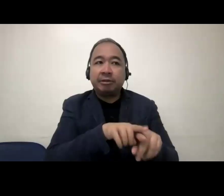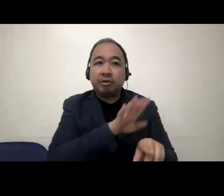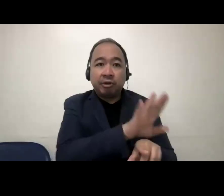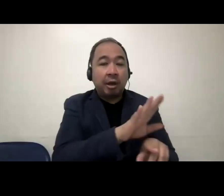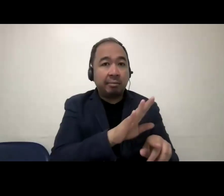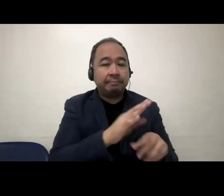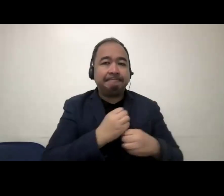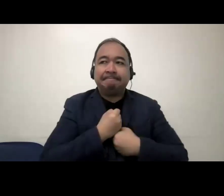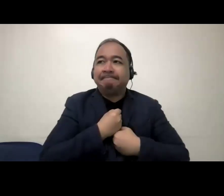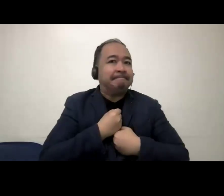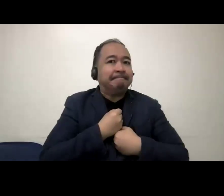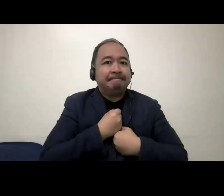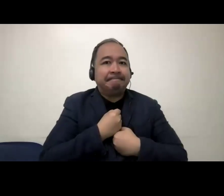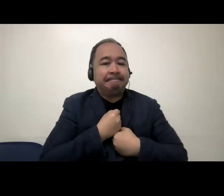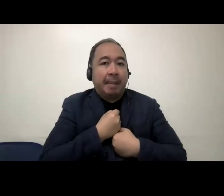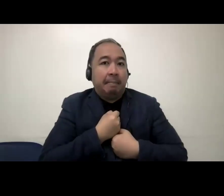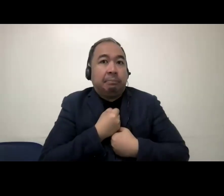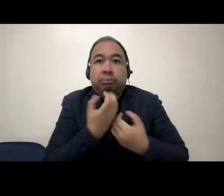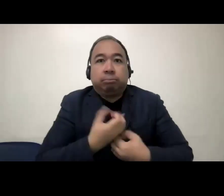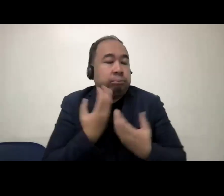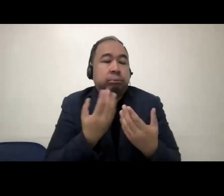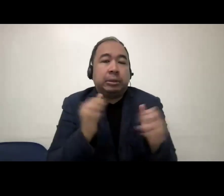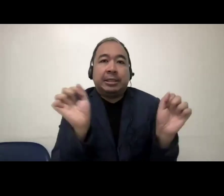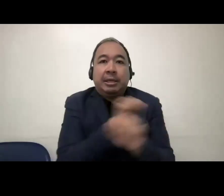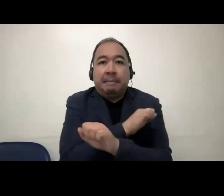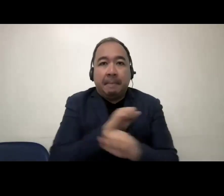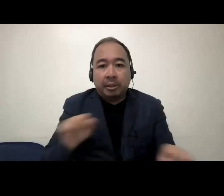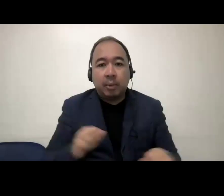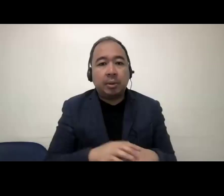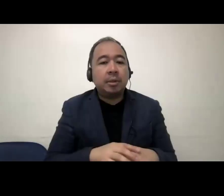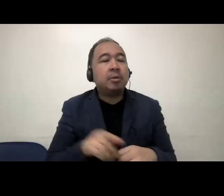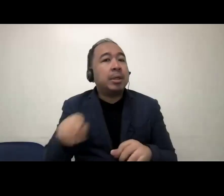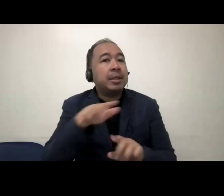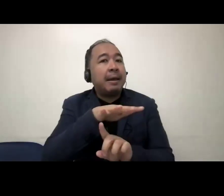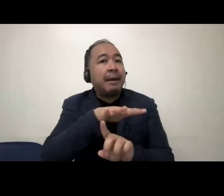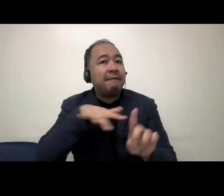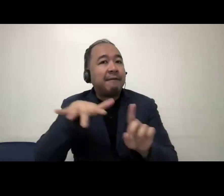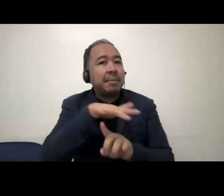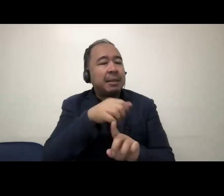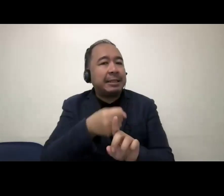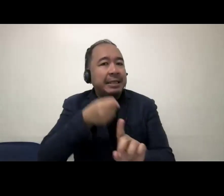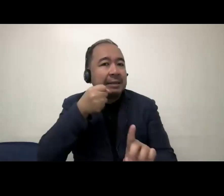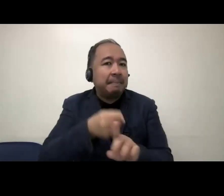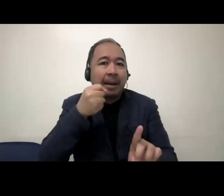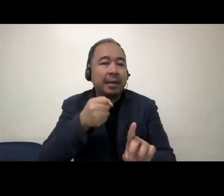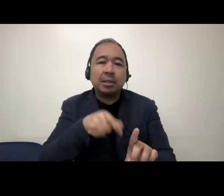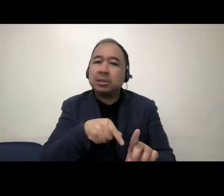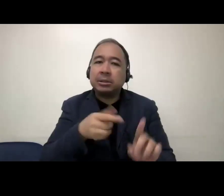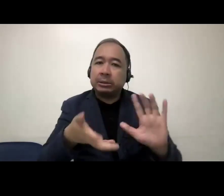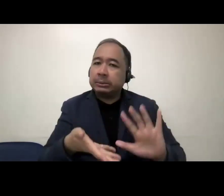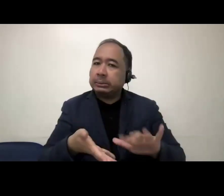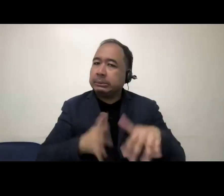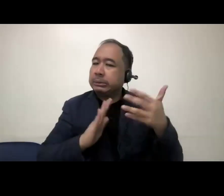concerns. And also the environmental impact assessment which was done was found to be very flawed.